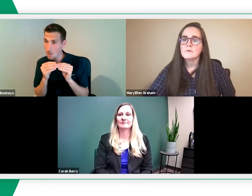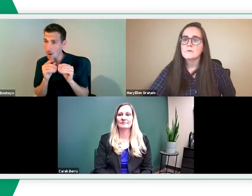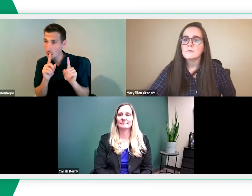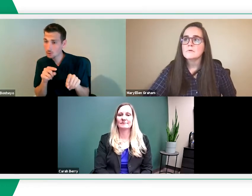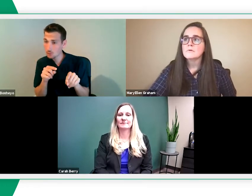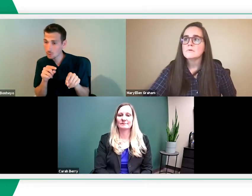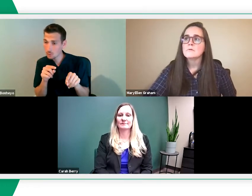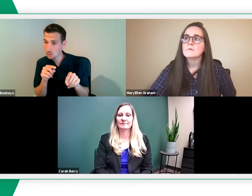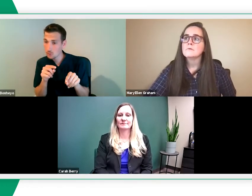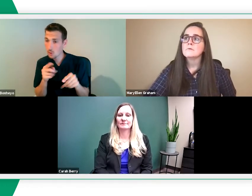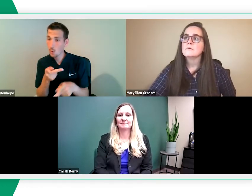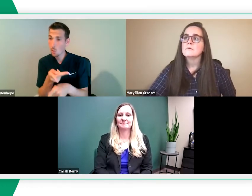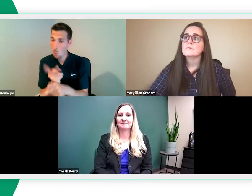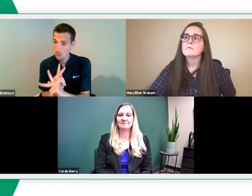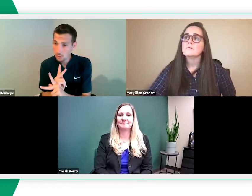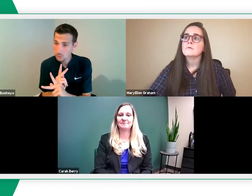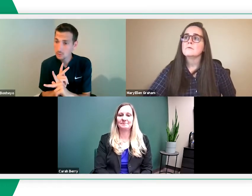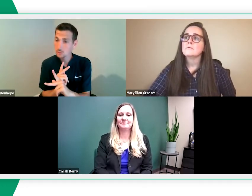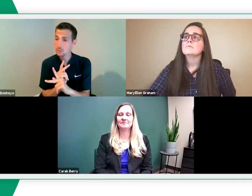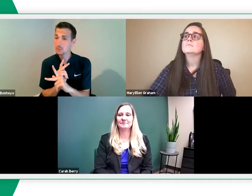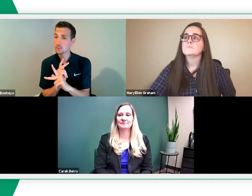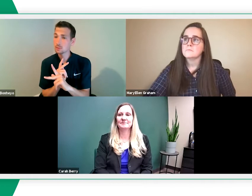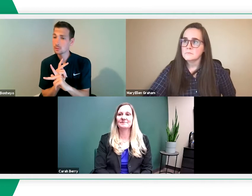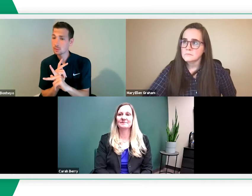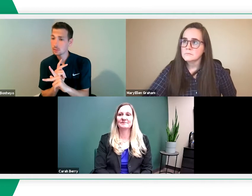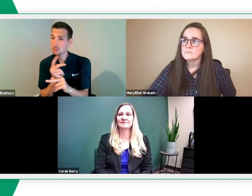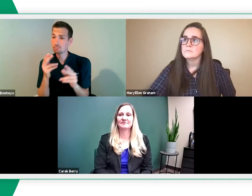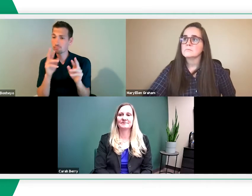Okay, we'll wait for a few more responses here.